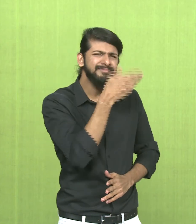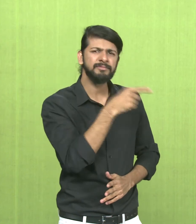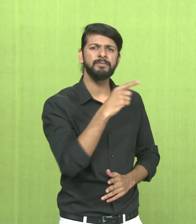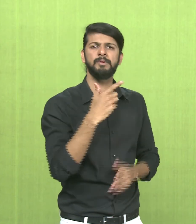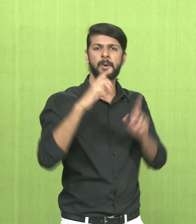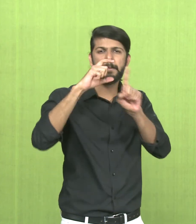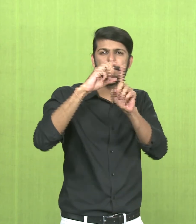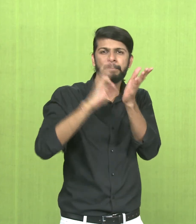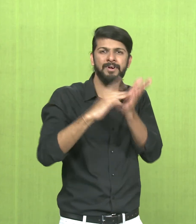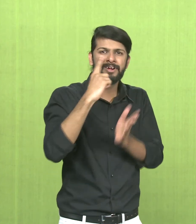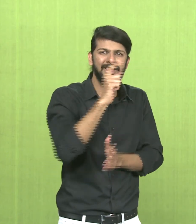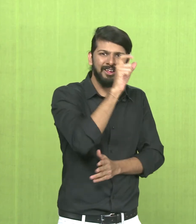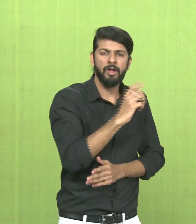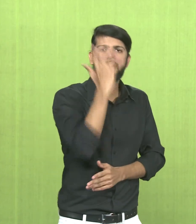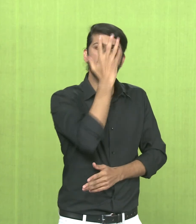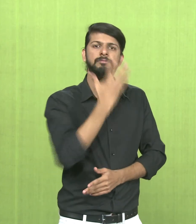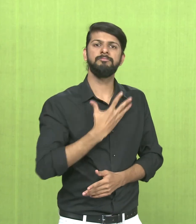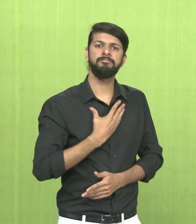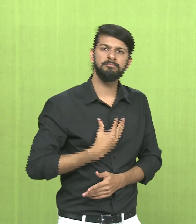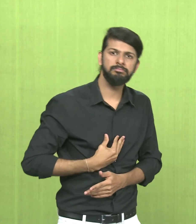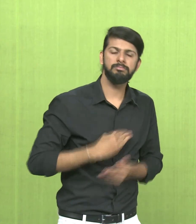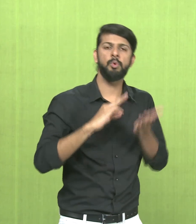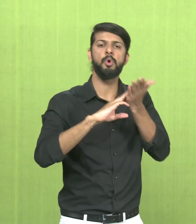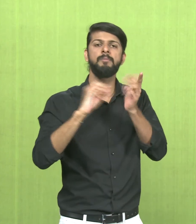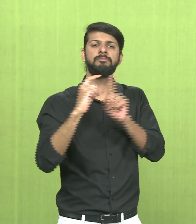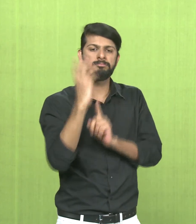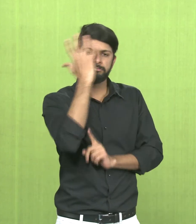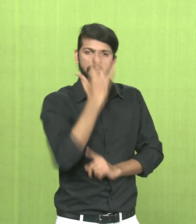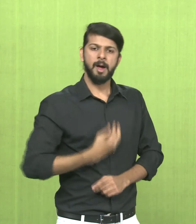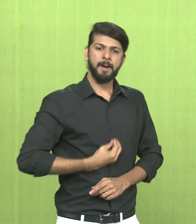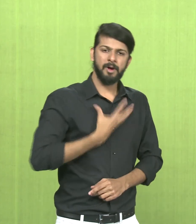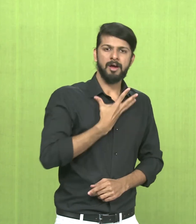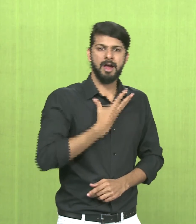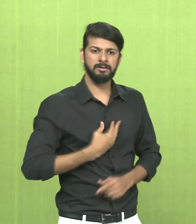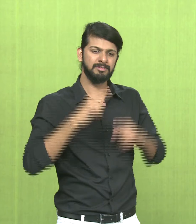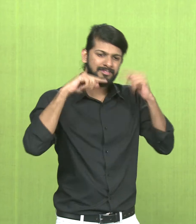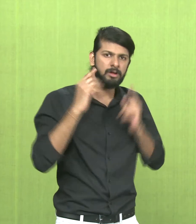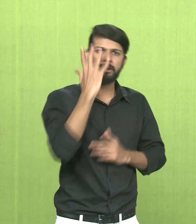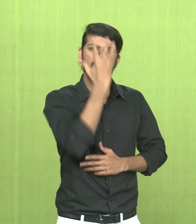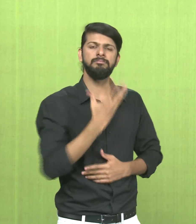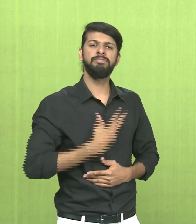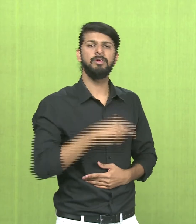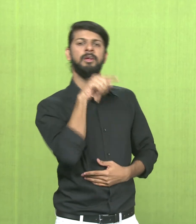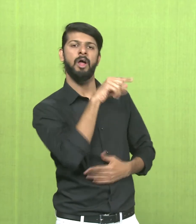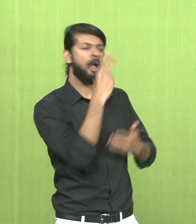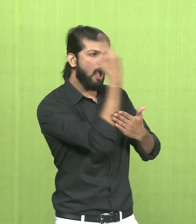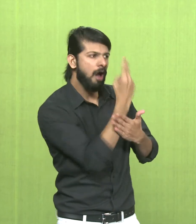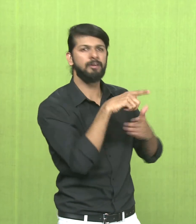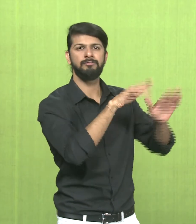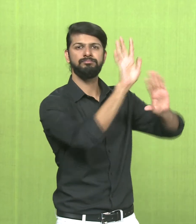Dora Maar was known to be sophisticated and temperamental. She had her own temperament, a very sophisticated kind of a lifestyle